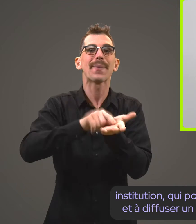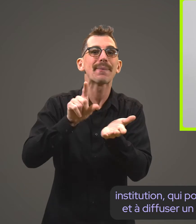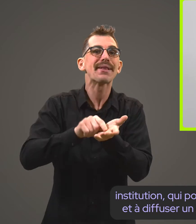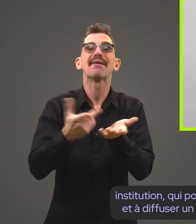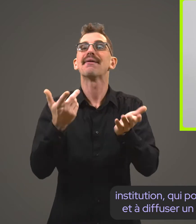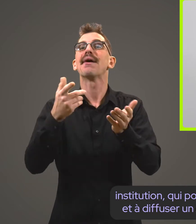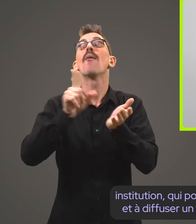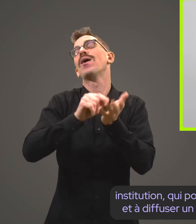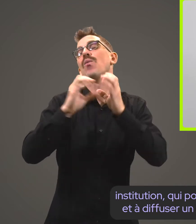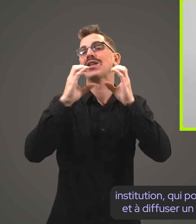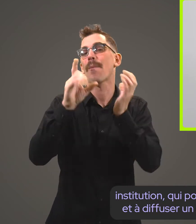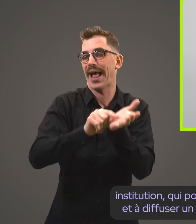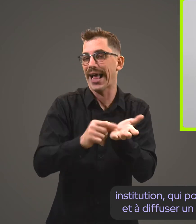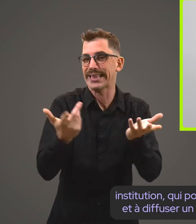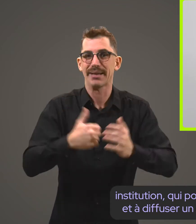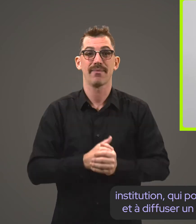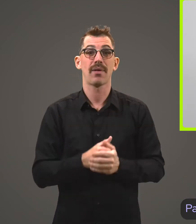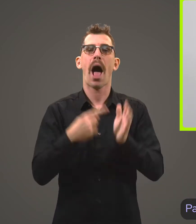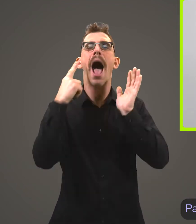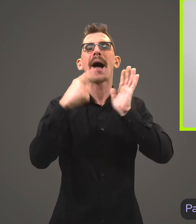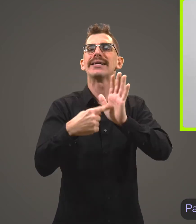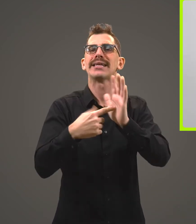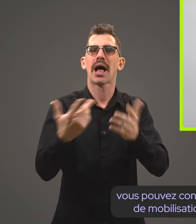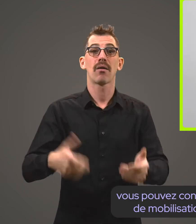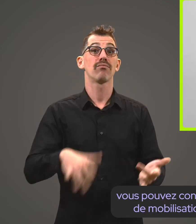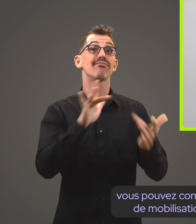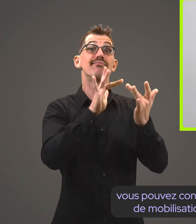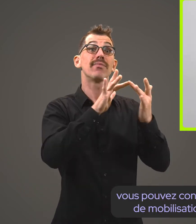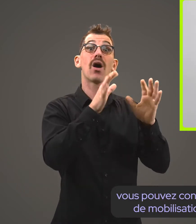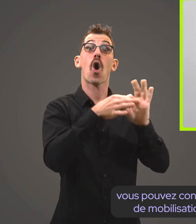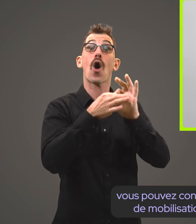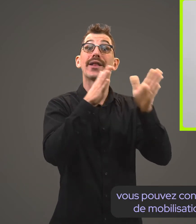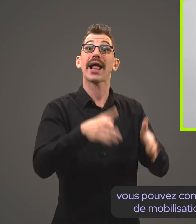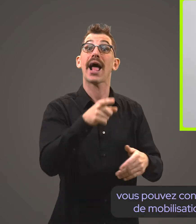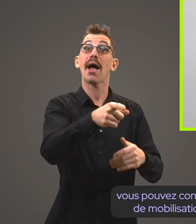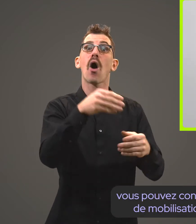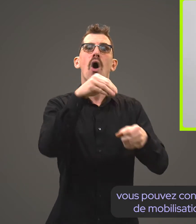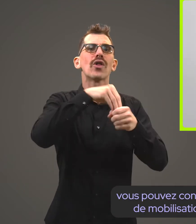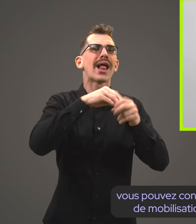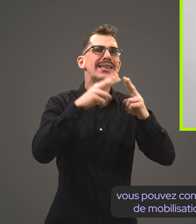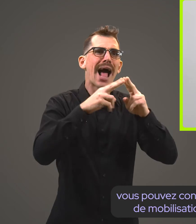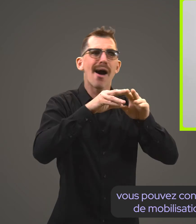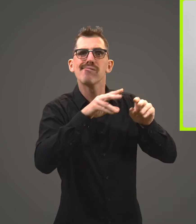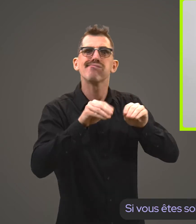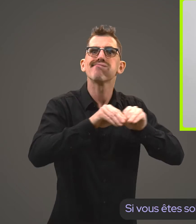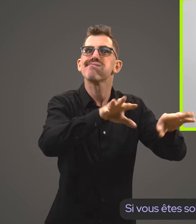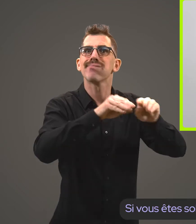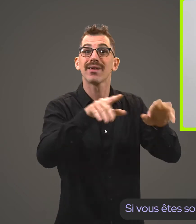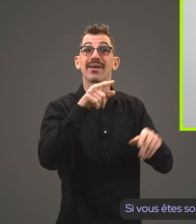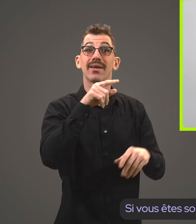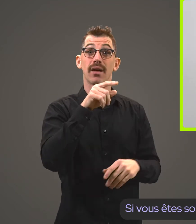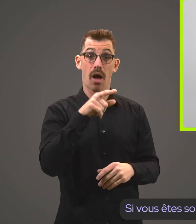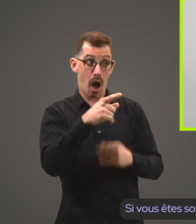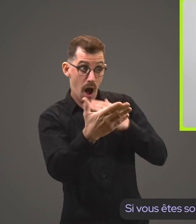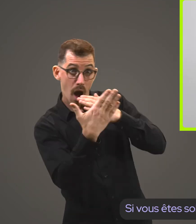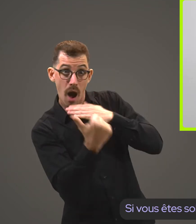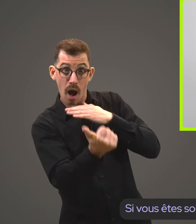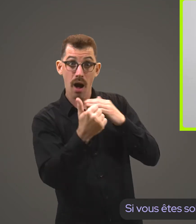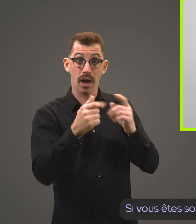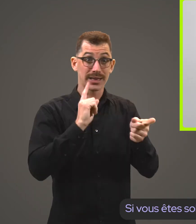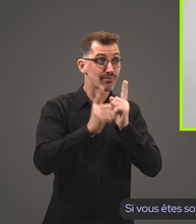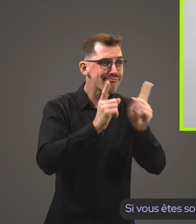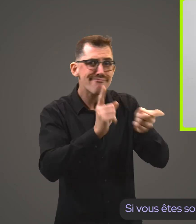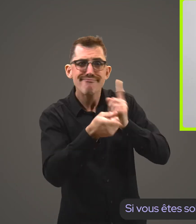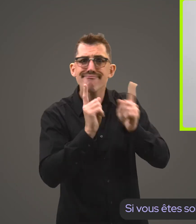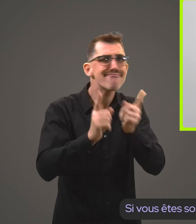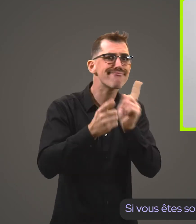and disseminating a press release. For example, you can contact the Knowledge Mobilization Coordinator at Career. If